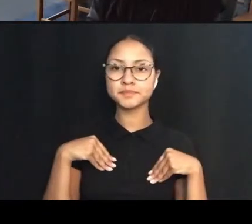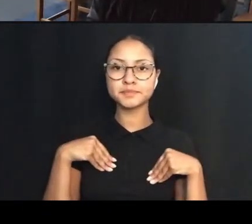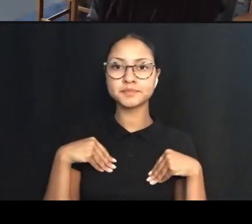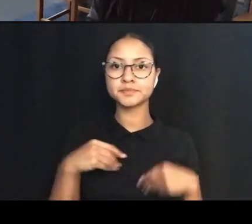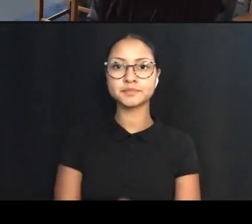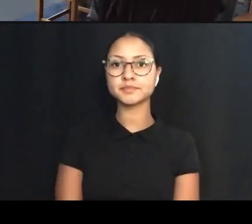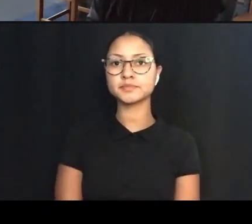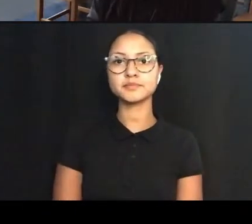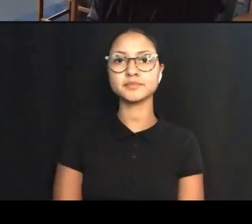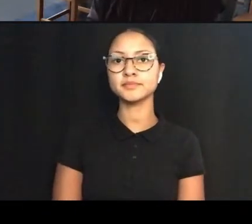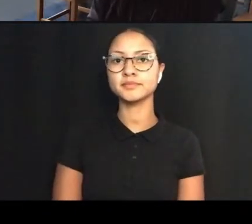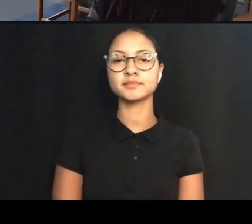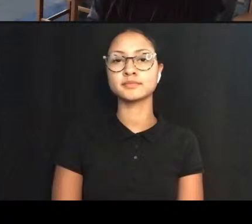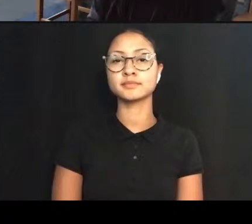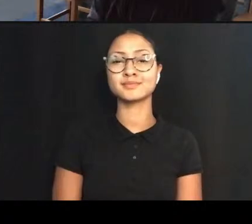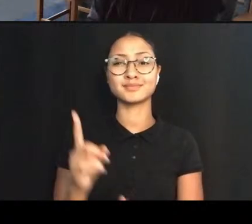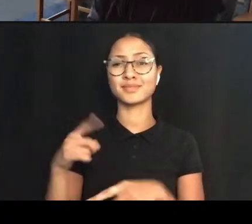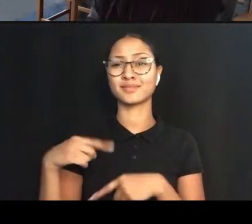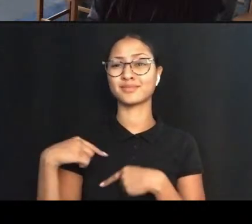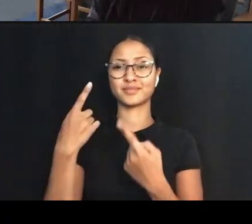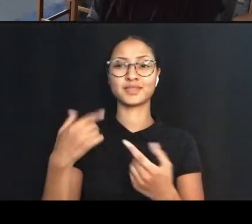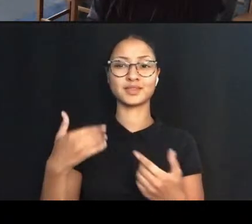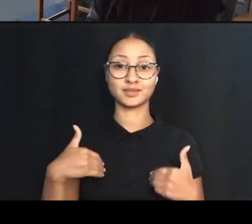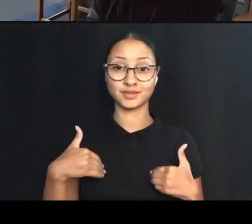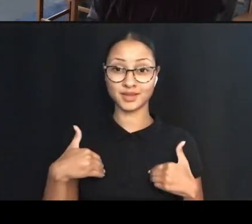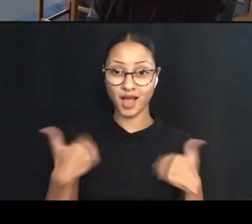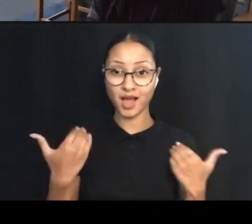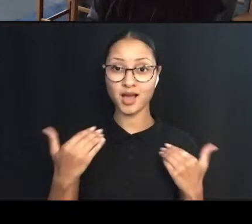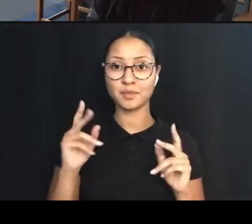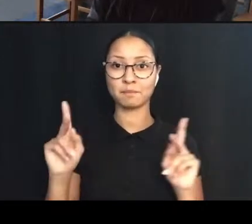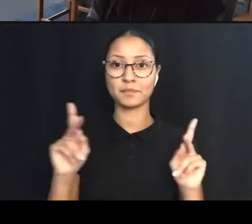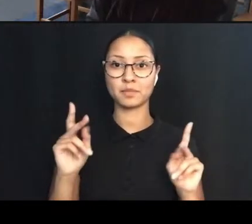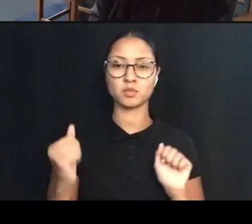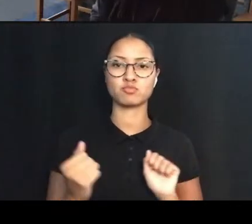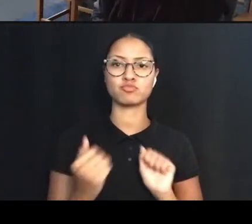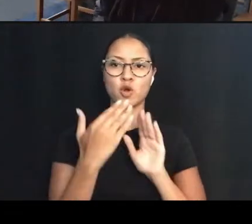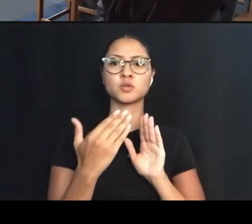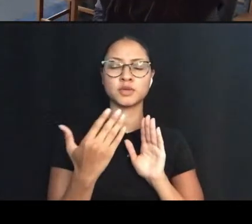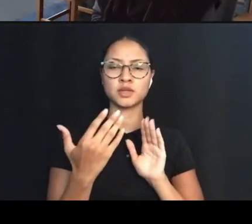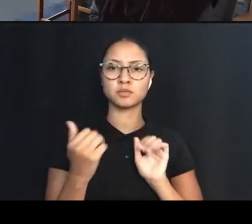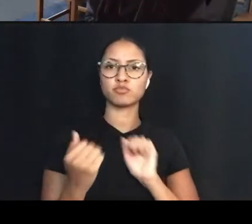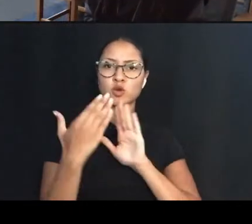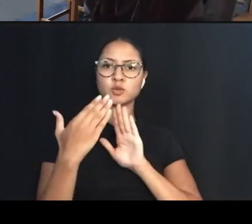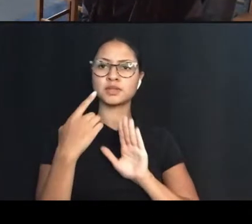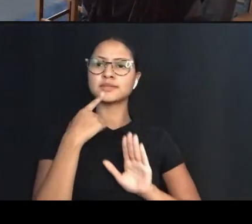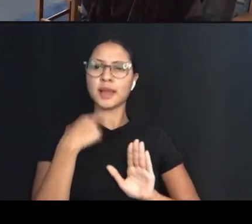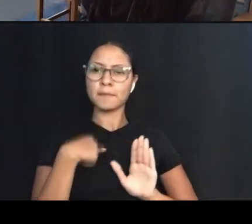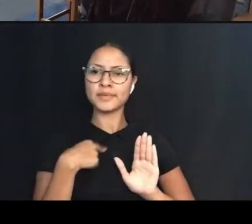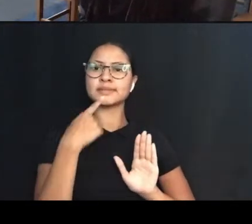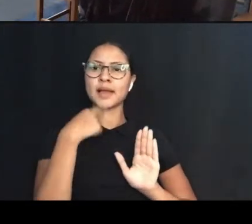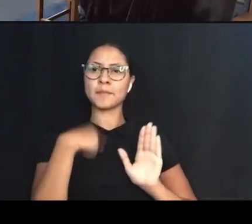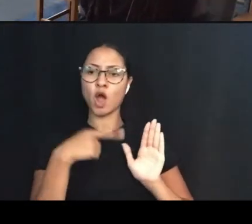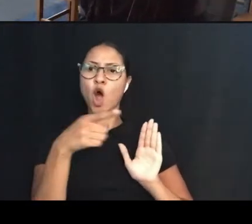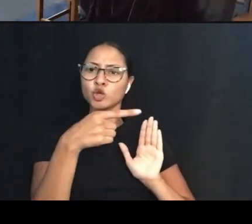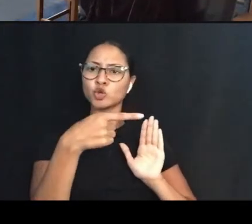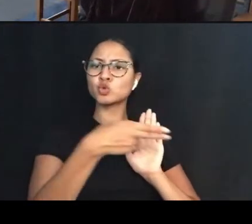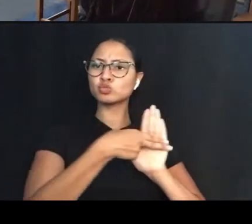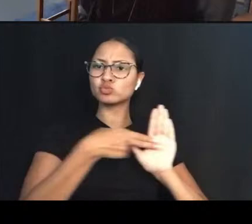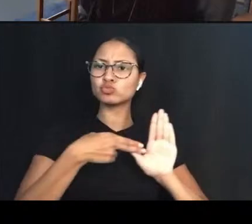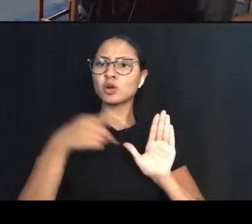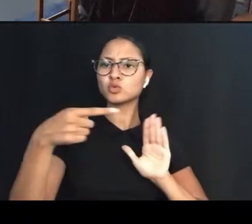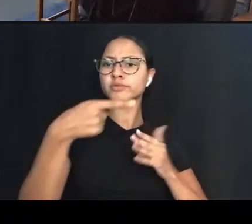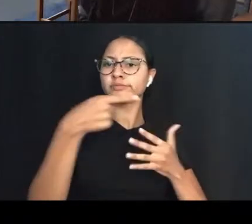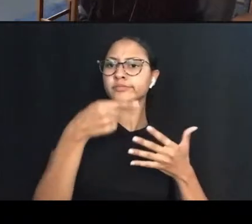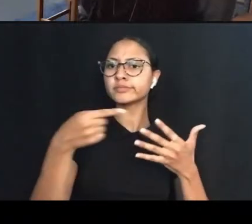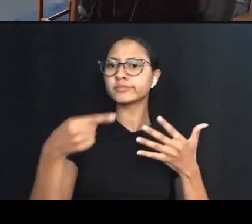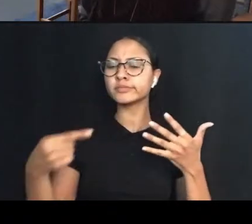they approach me with everything that they think that I am. Always. They're like, oh, so you one of these. They